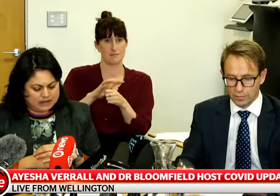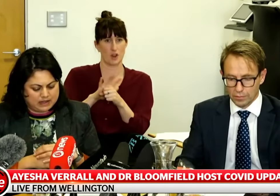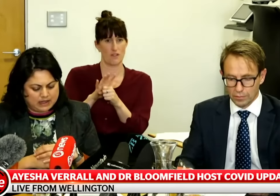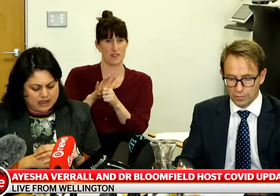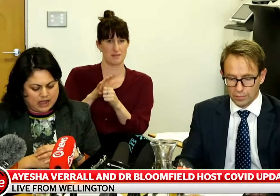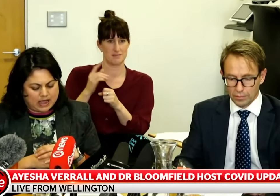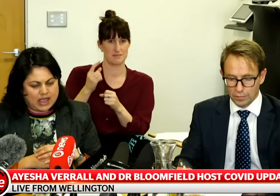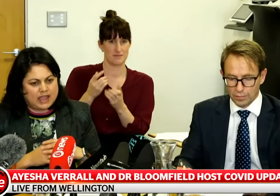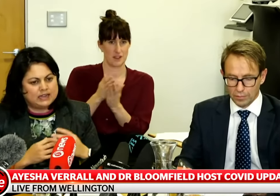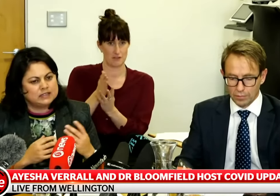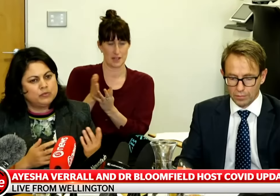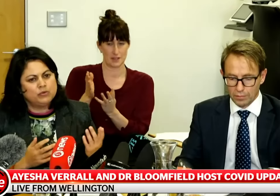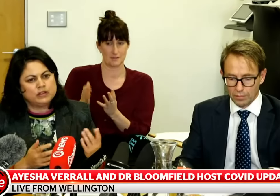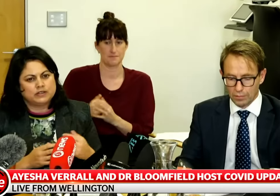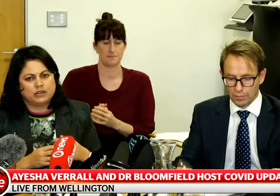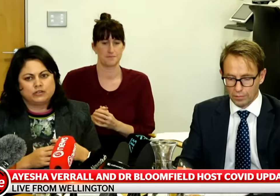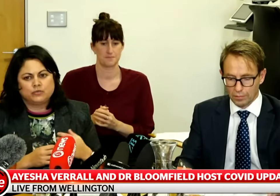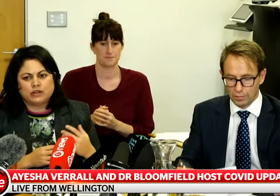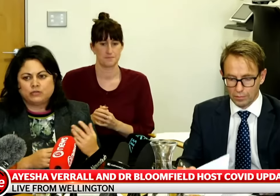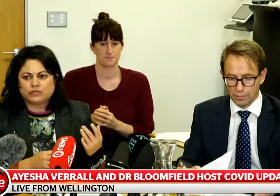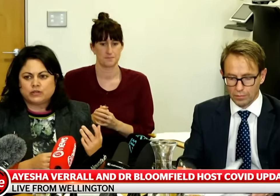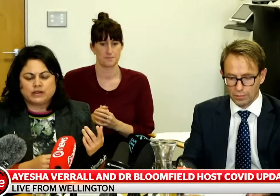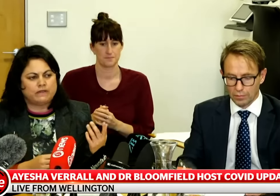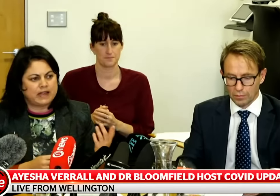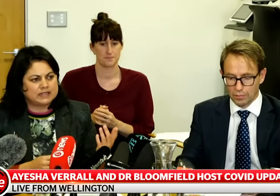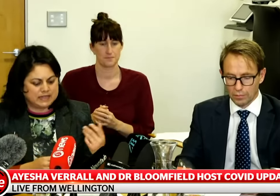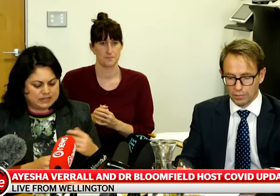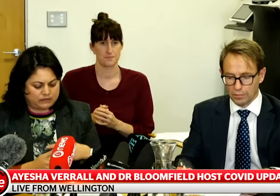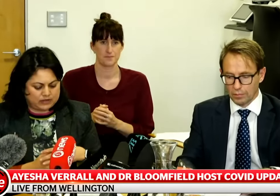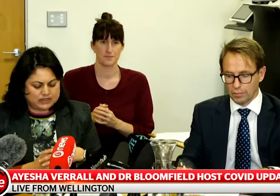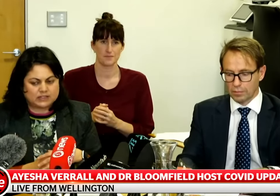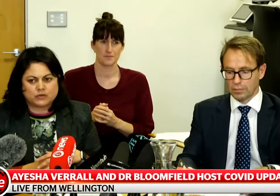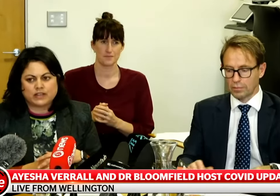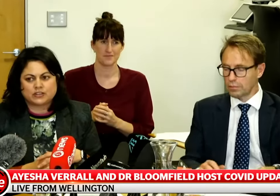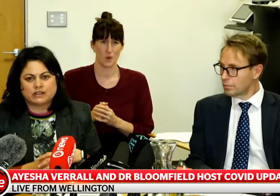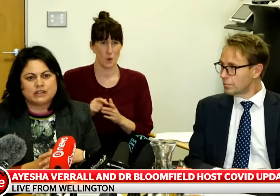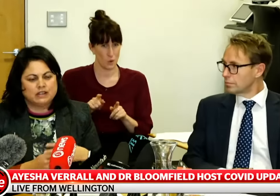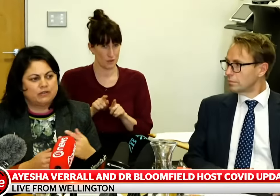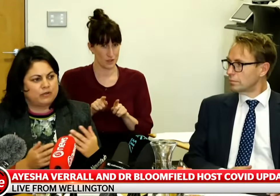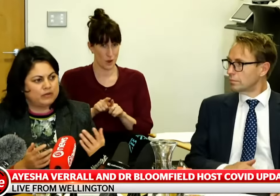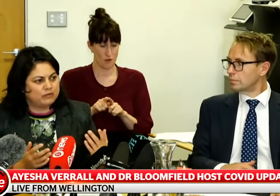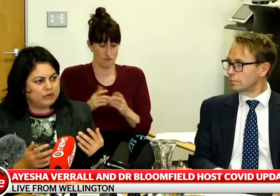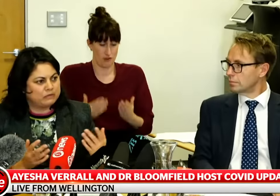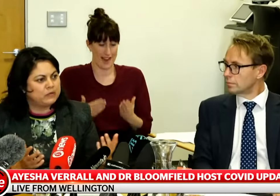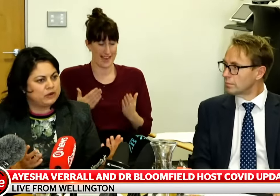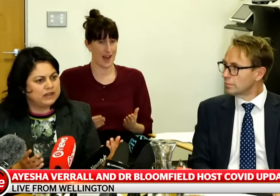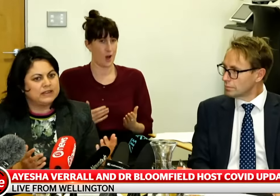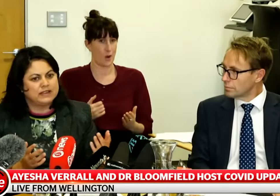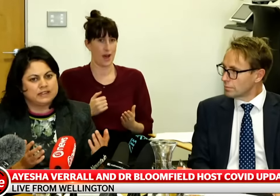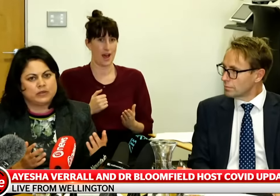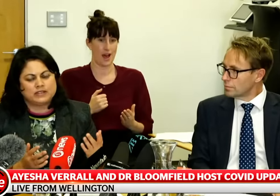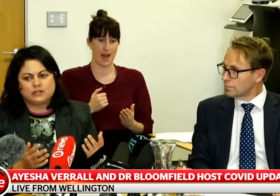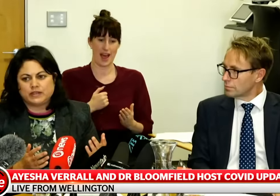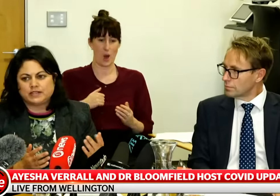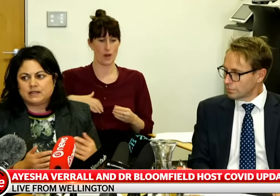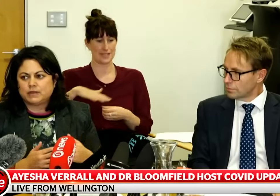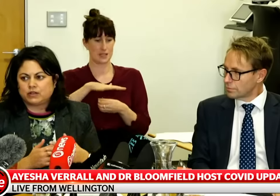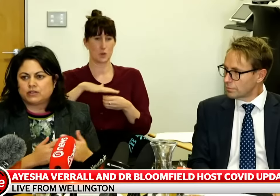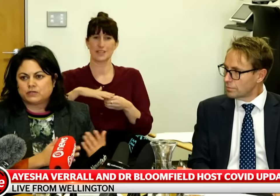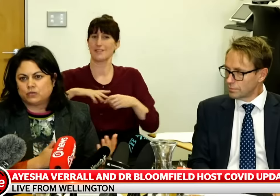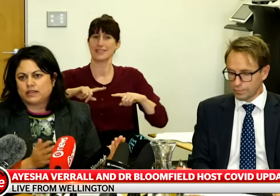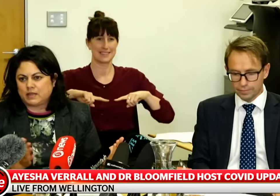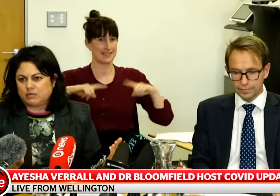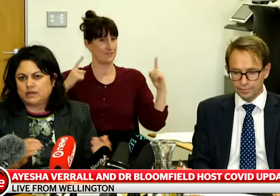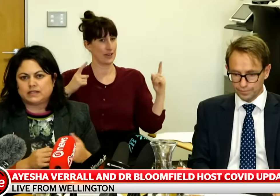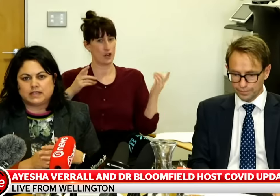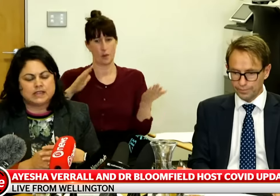take. And it's important to note we are also in a vastly different situation from what we were in 2020